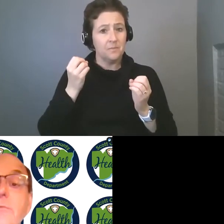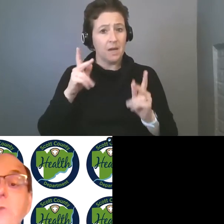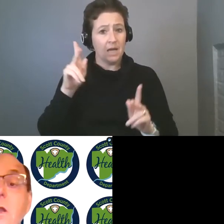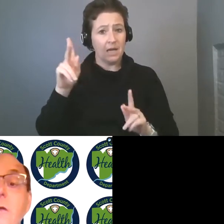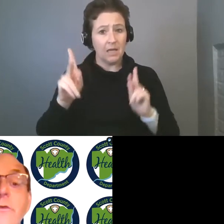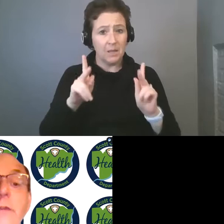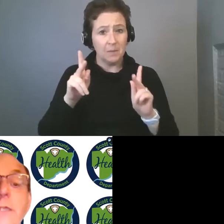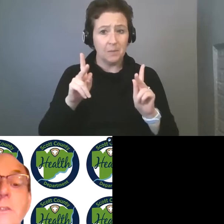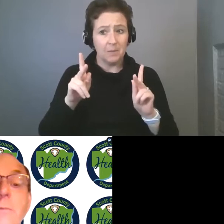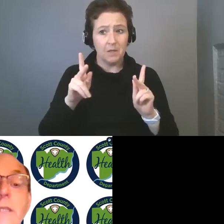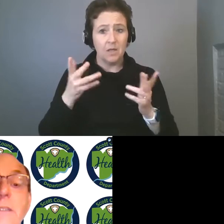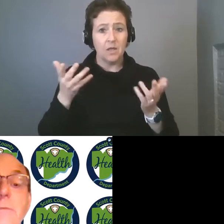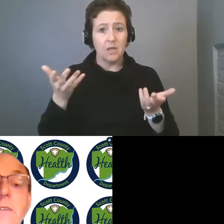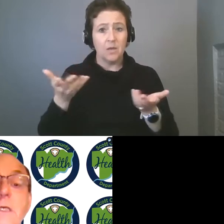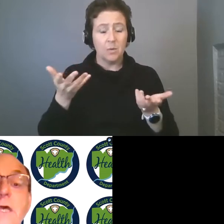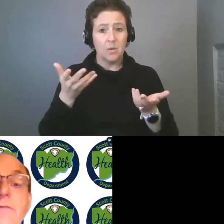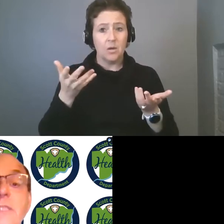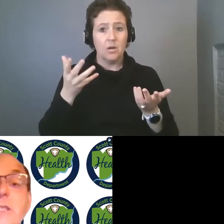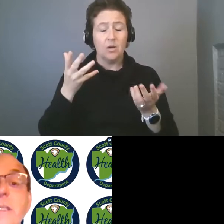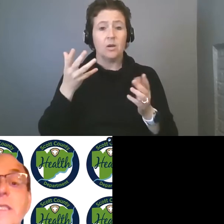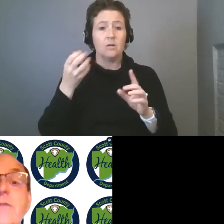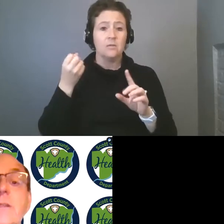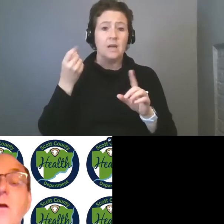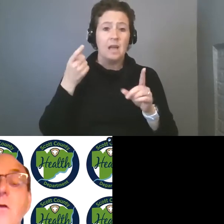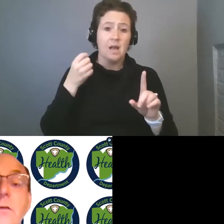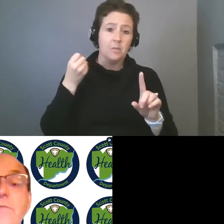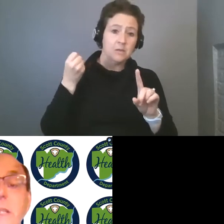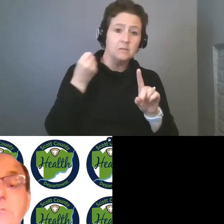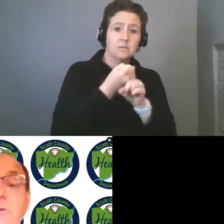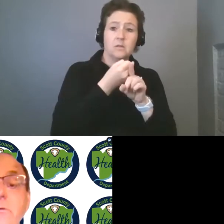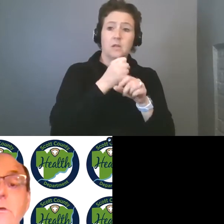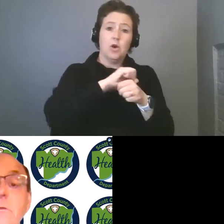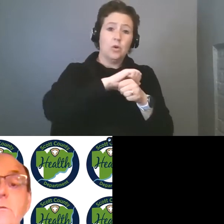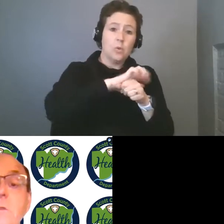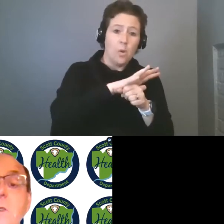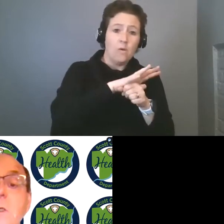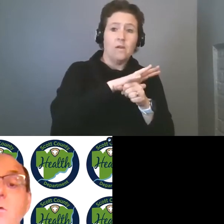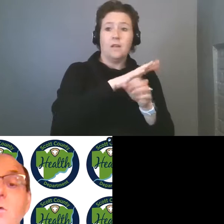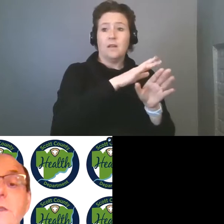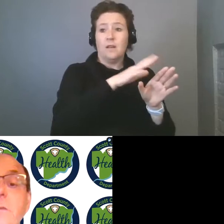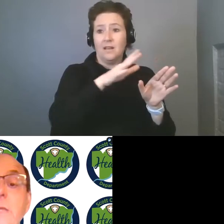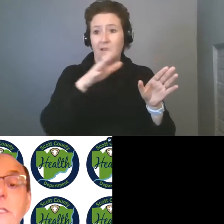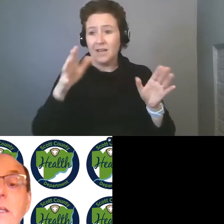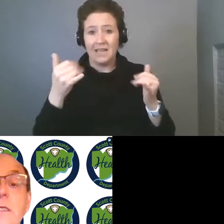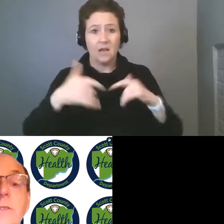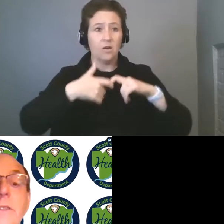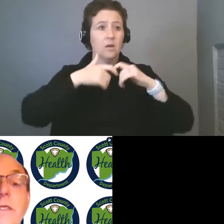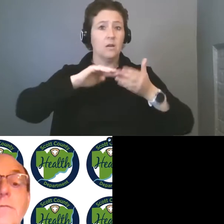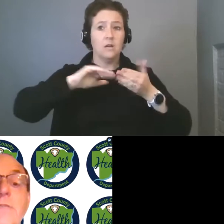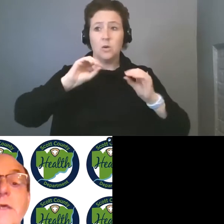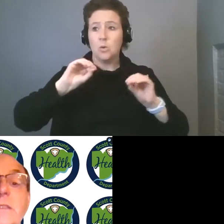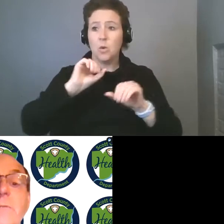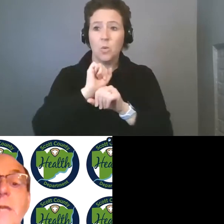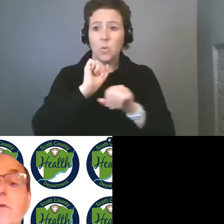and prolonged duration of the pandemic have initiated even harder financial struggles. We know that many in our community have